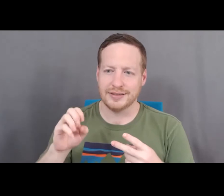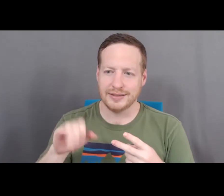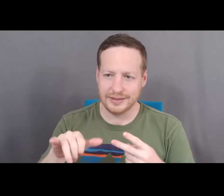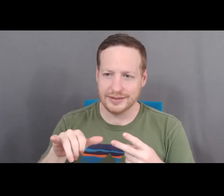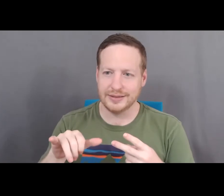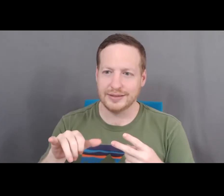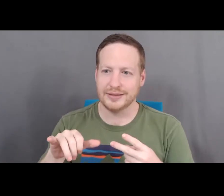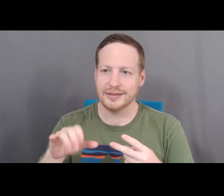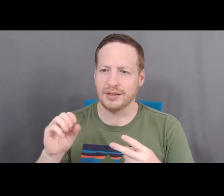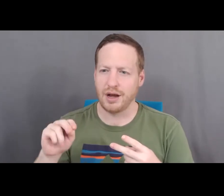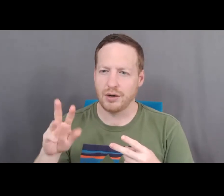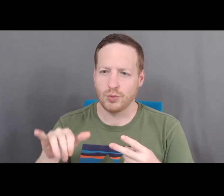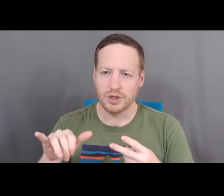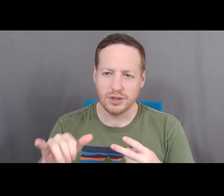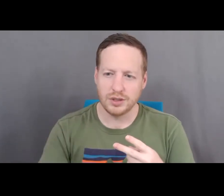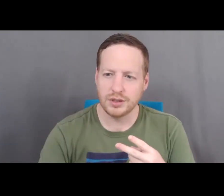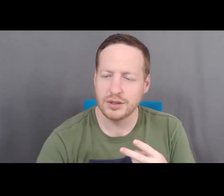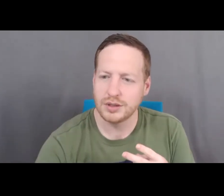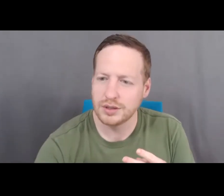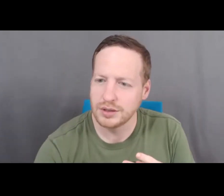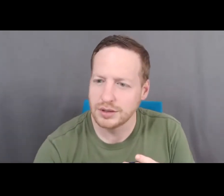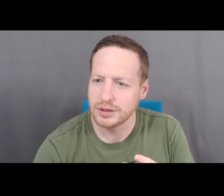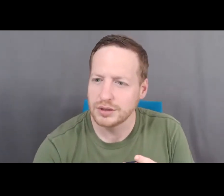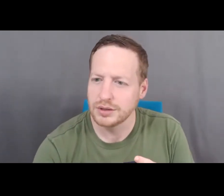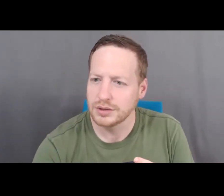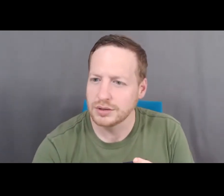Lindsay Conway. She is also here.